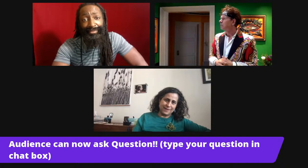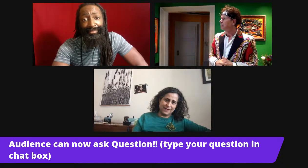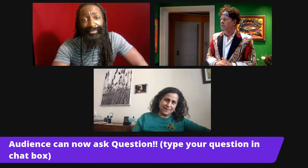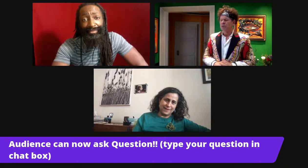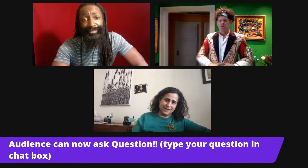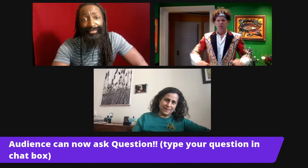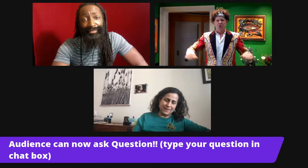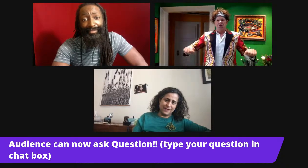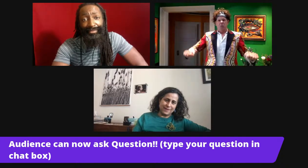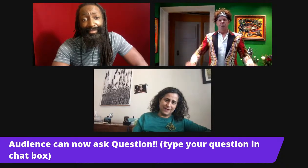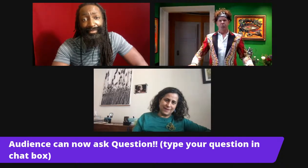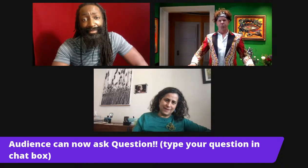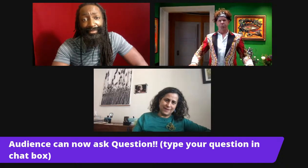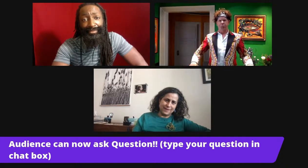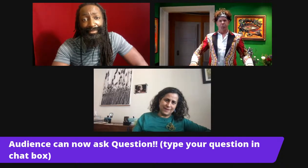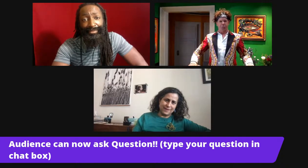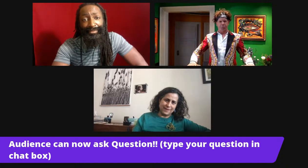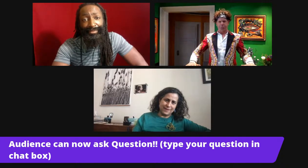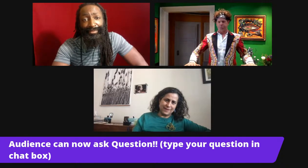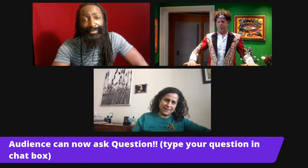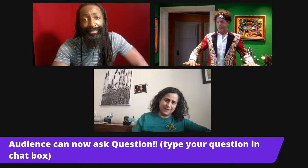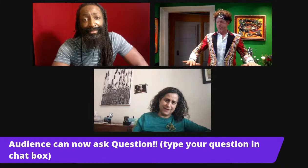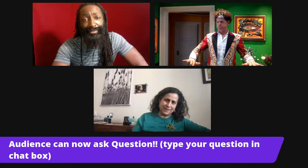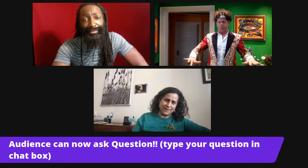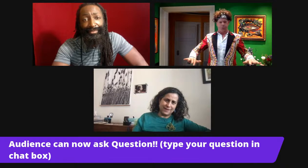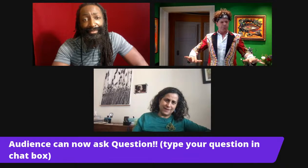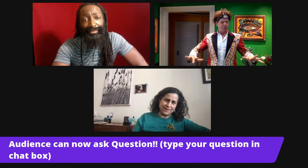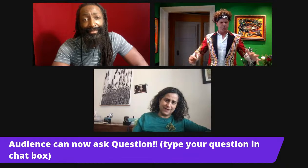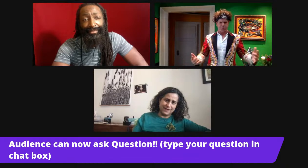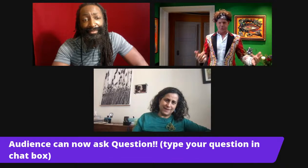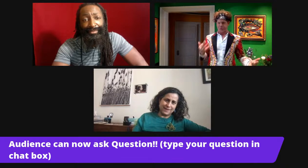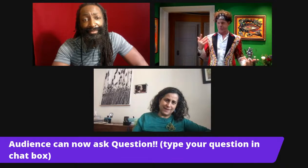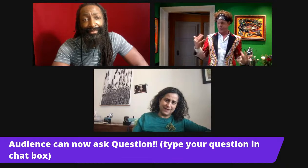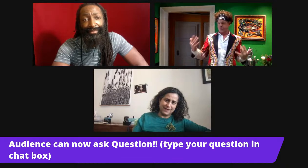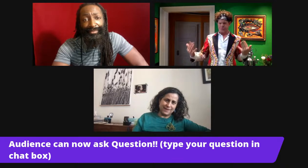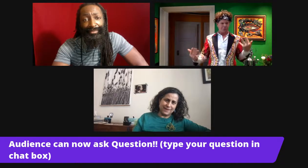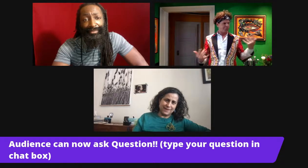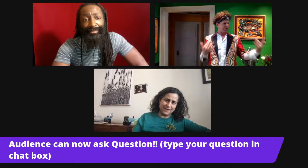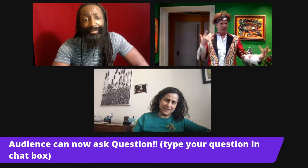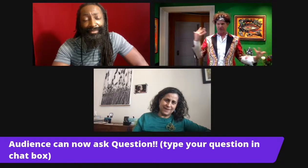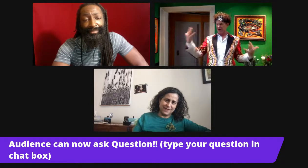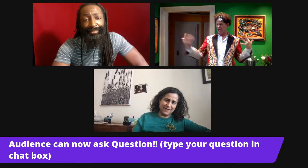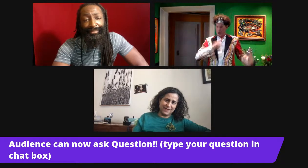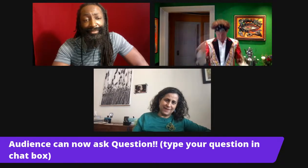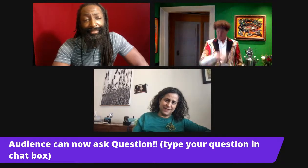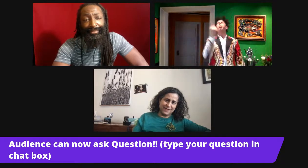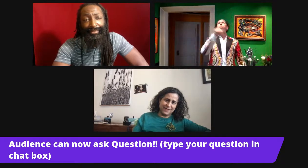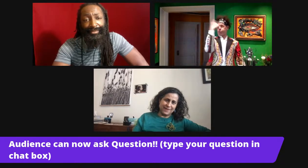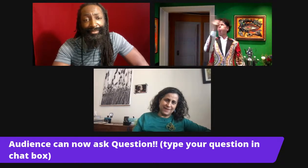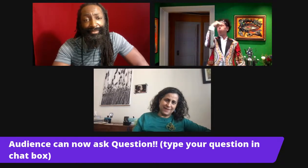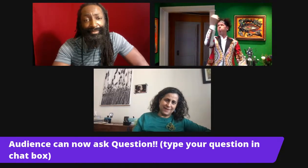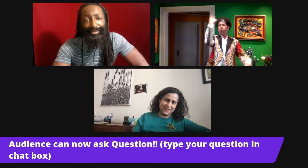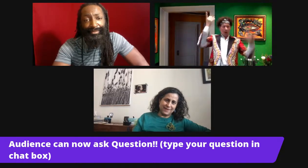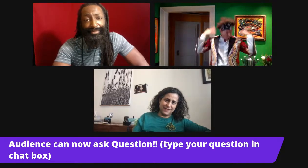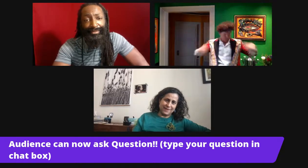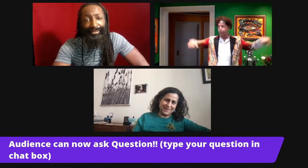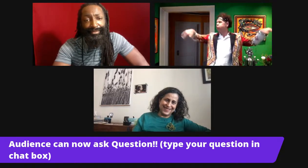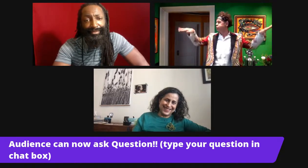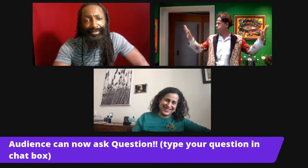So the fire phoenix. So we would take that English concept, right? Just those, that language, and see how it could be